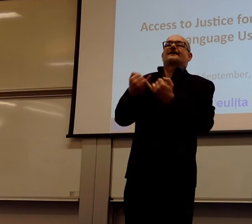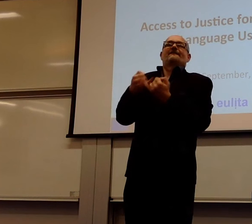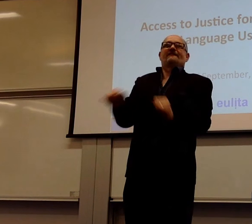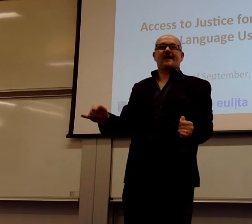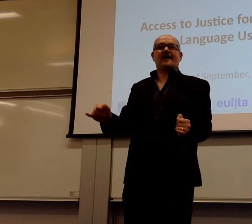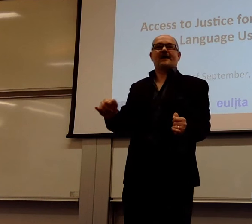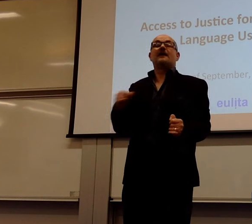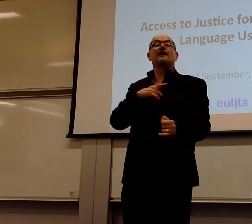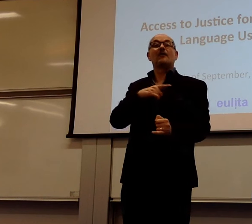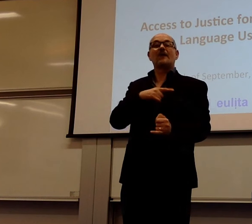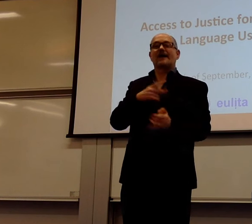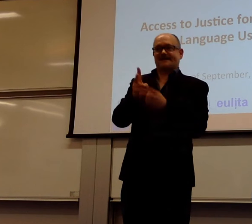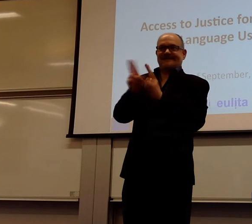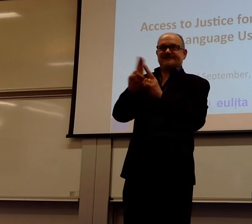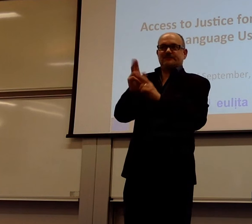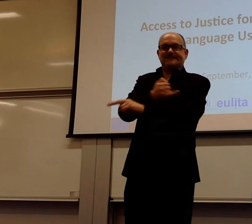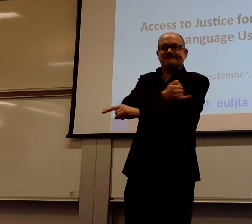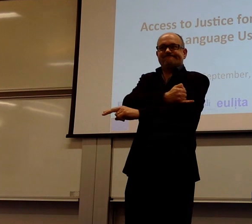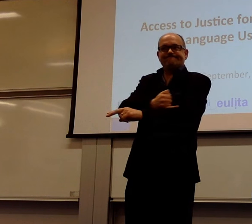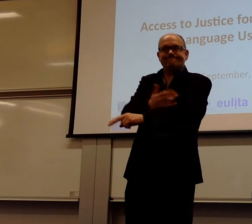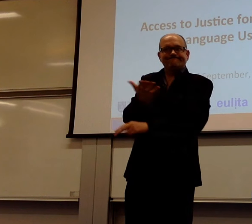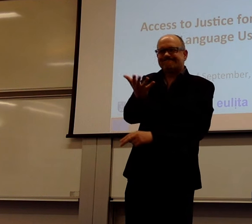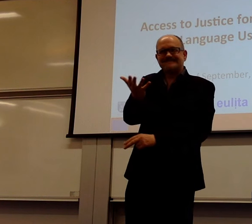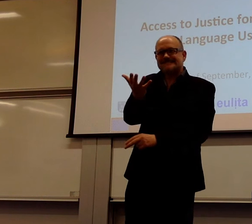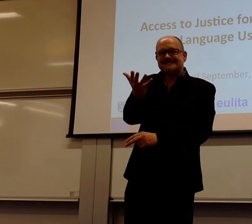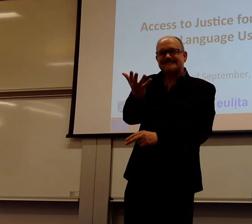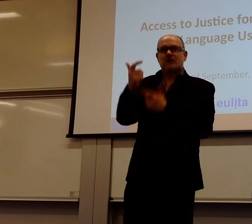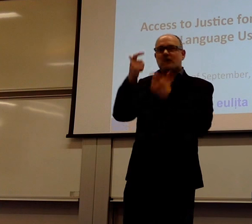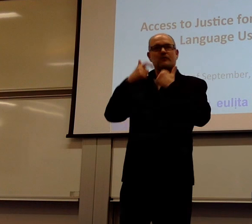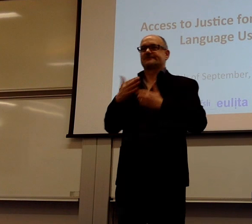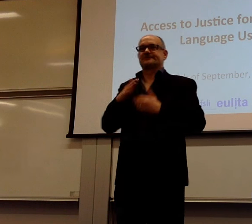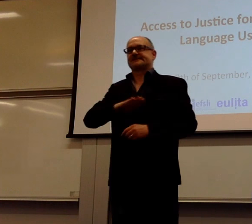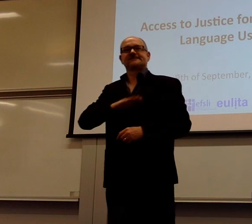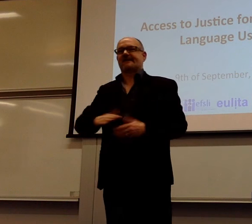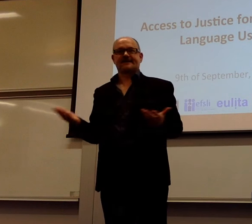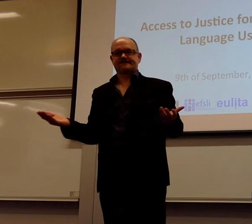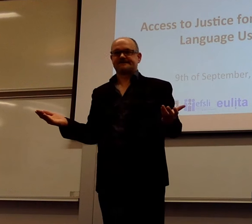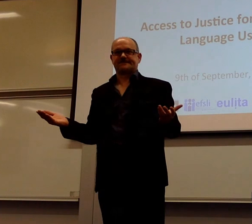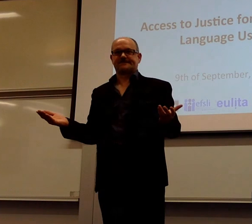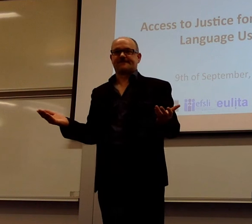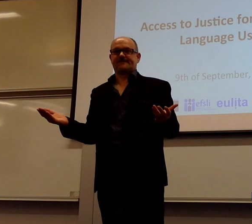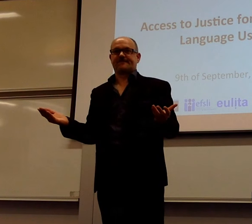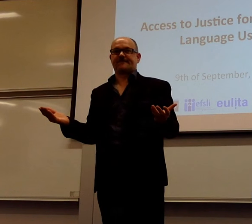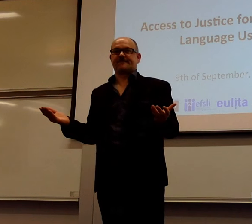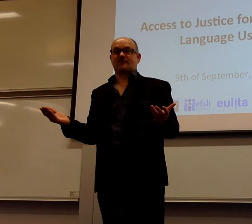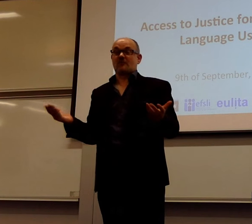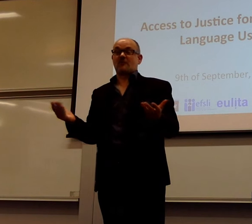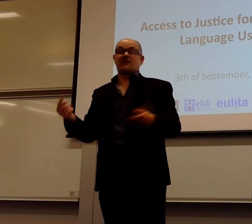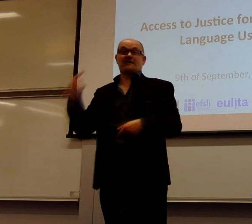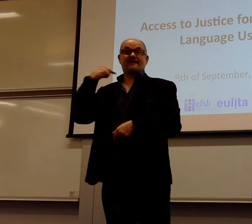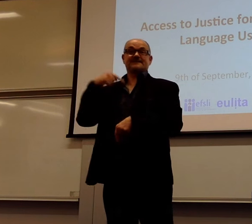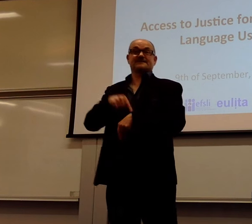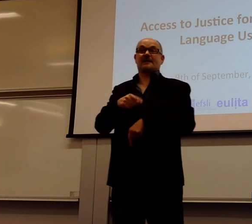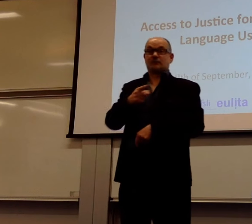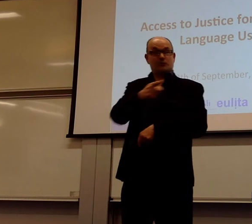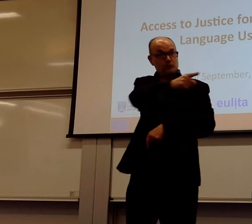interpreters working very hard. The trial didn't work because of weaknesses within the interpreting process and the court not being